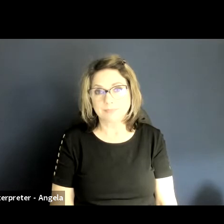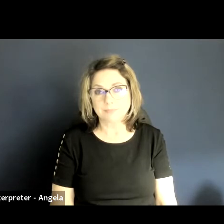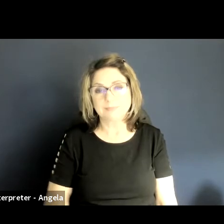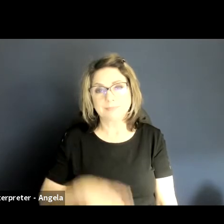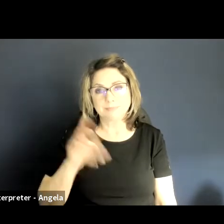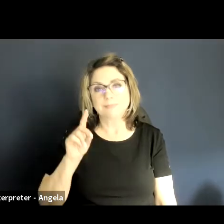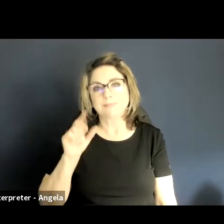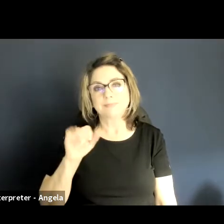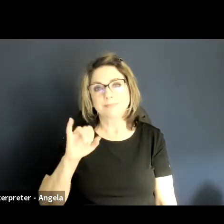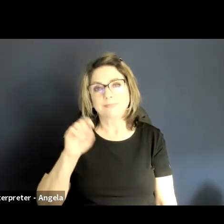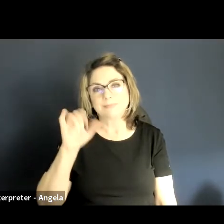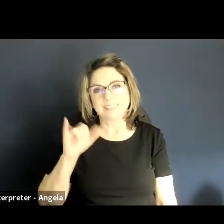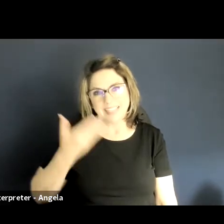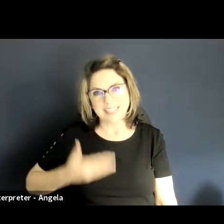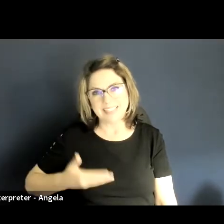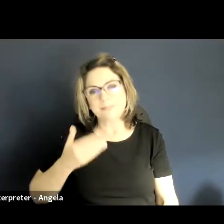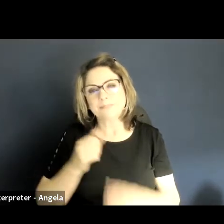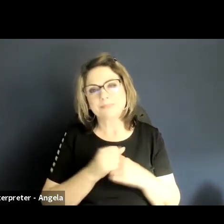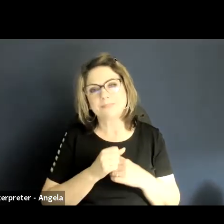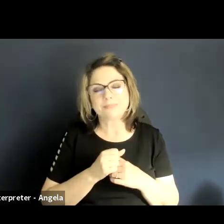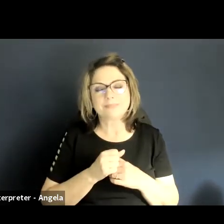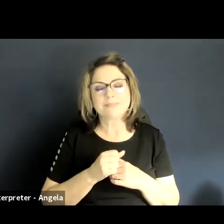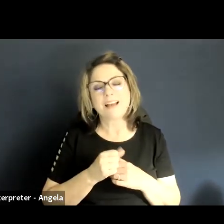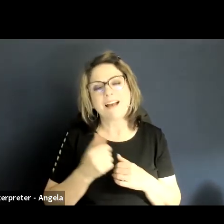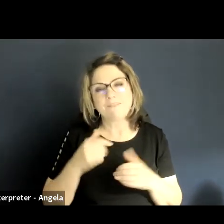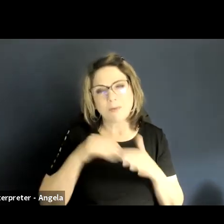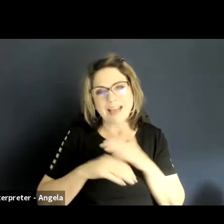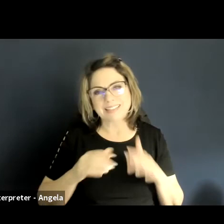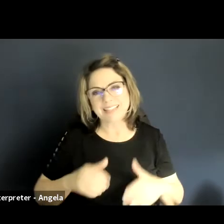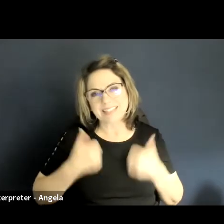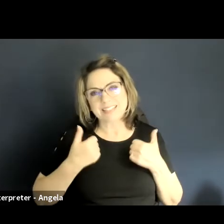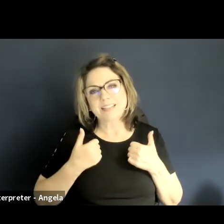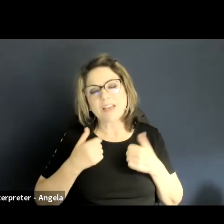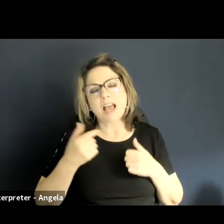This is Daisy from Access Living. I mean, I would just stress